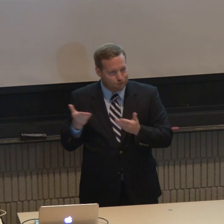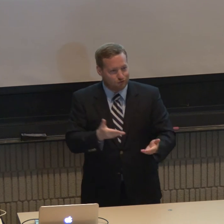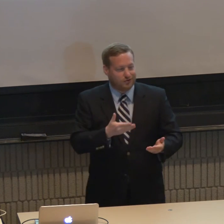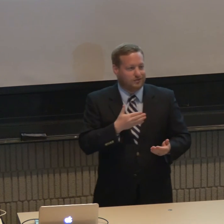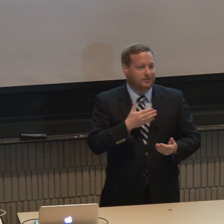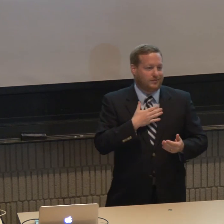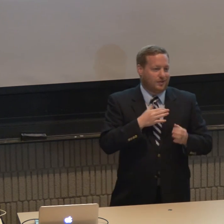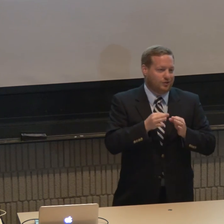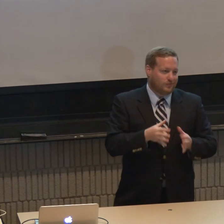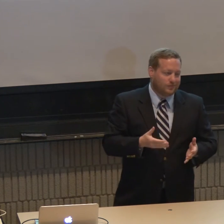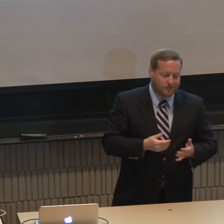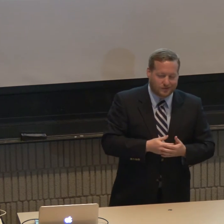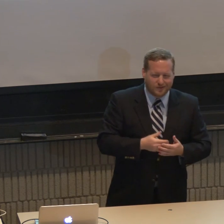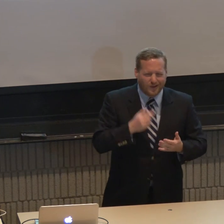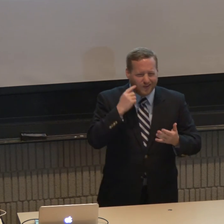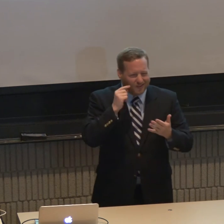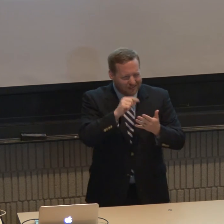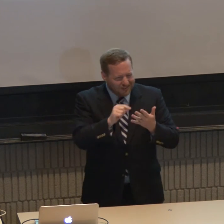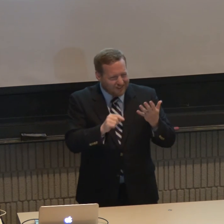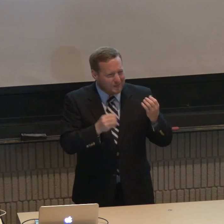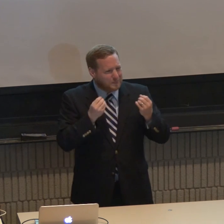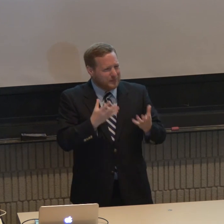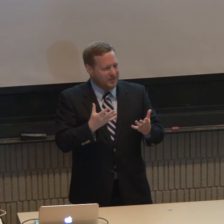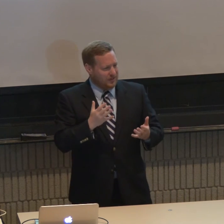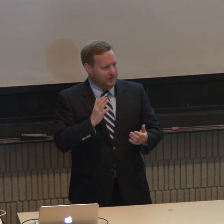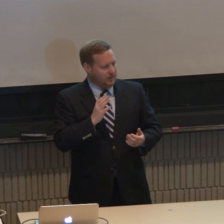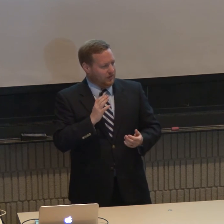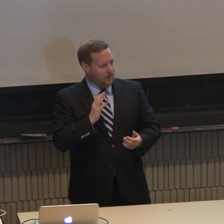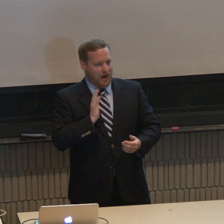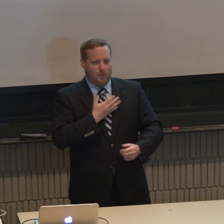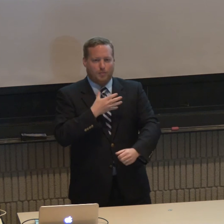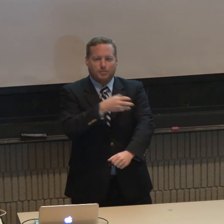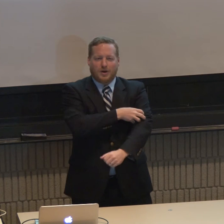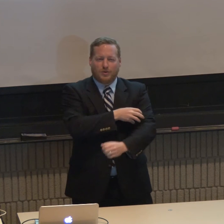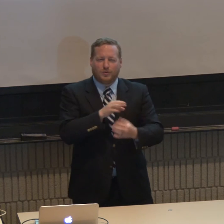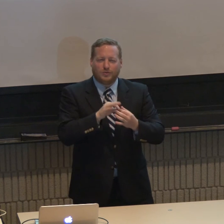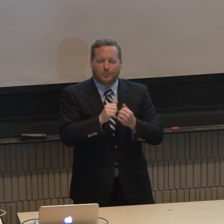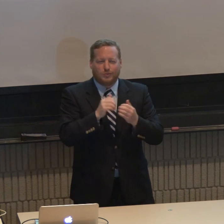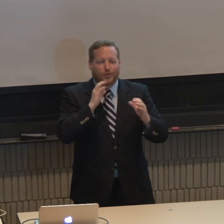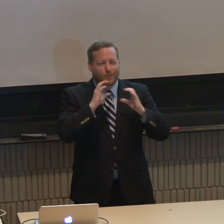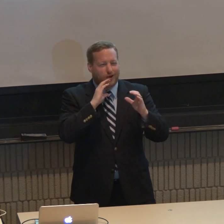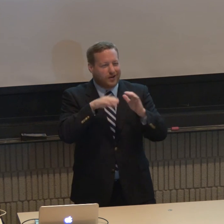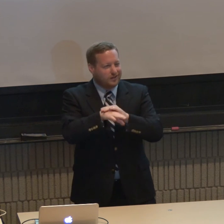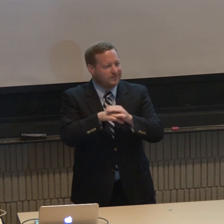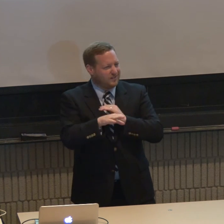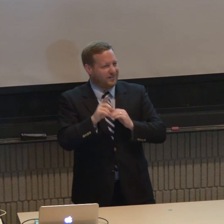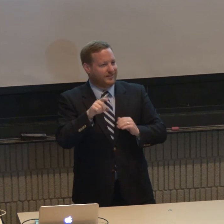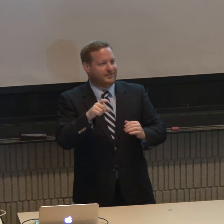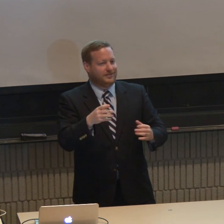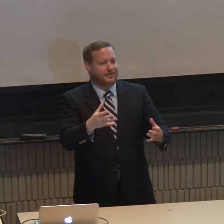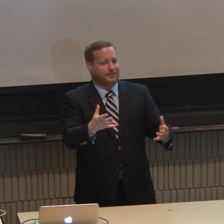a special day and time that I may not be able to go to because I couldn't get an interpreter. And when we don't show up at these